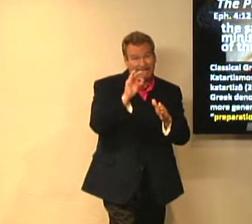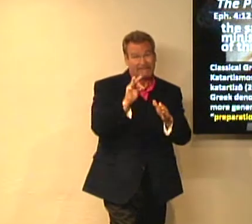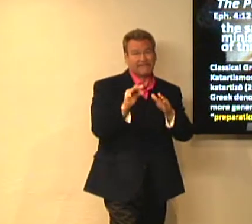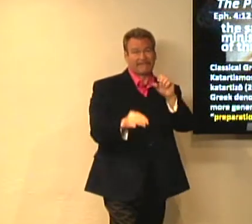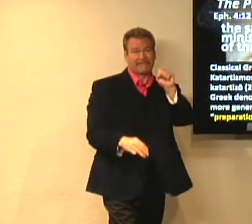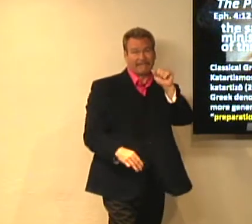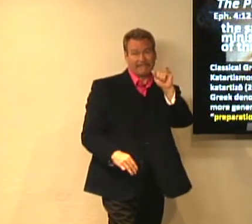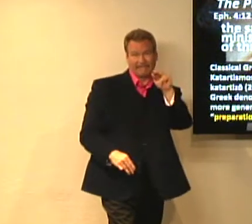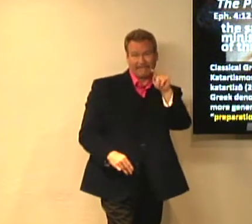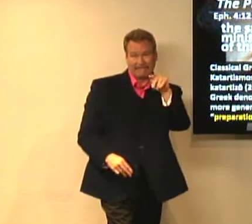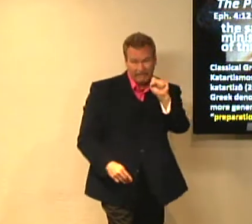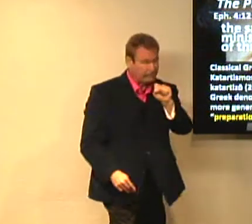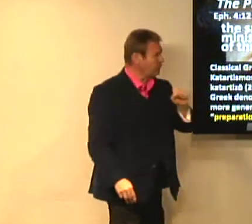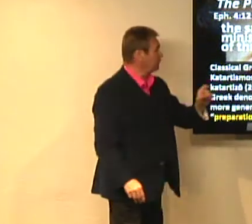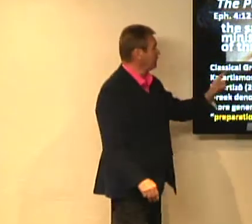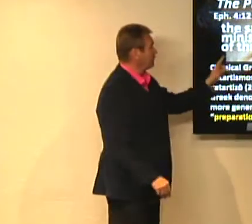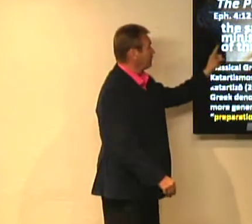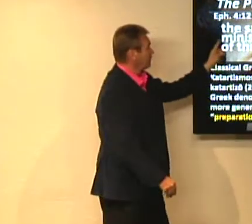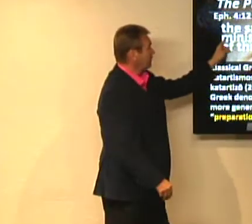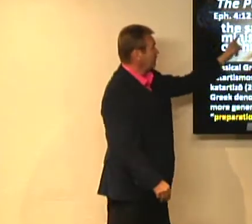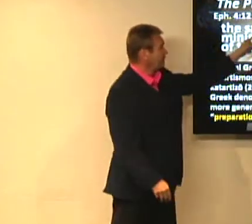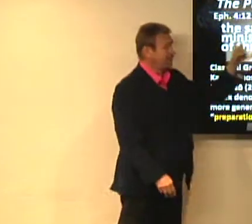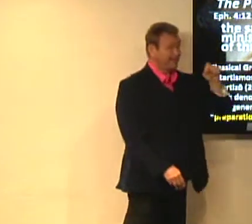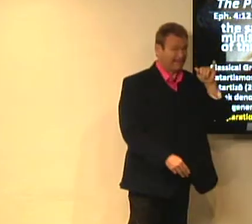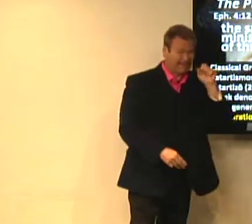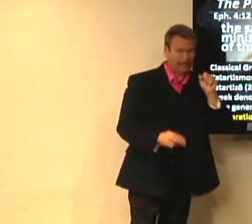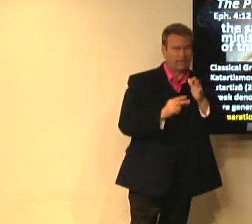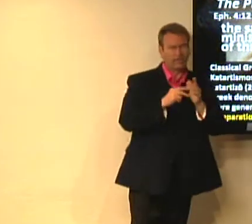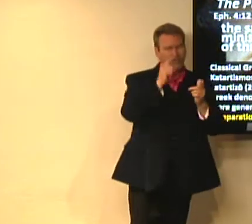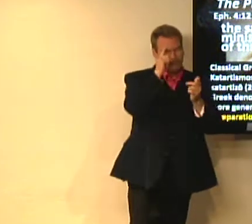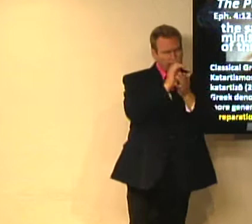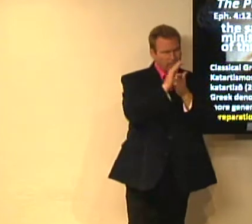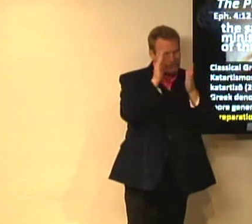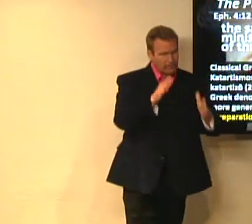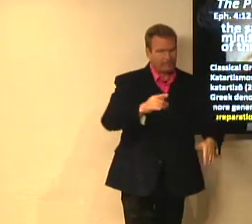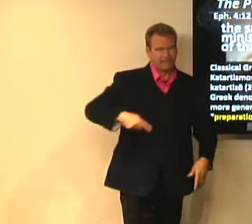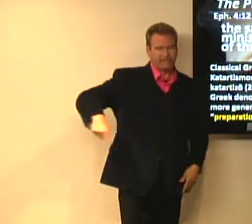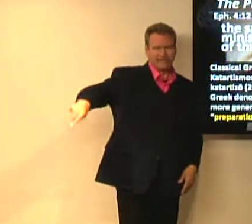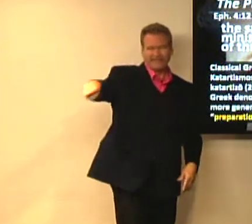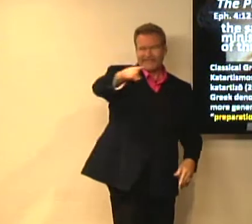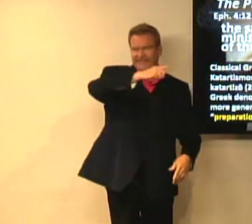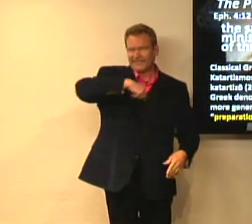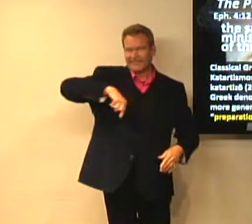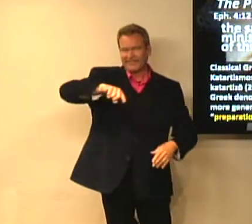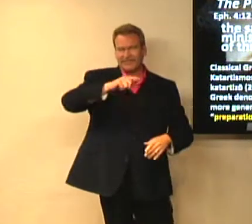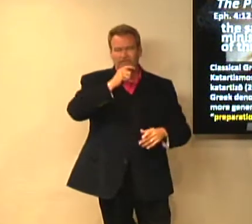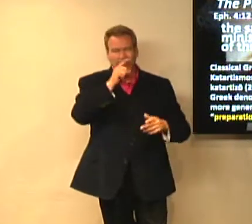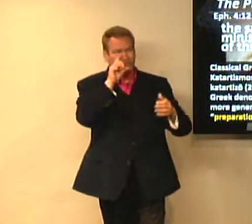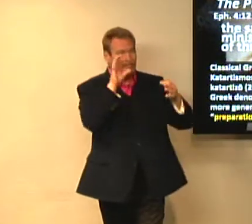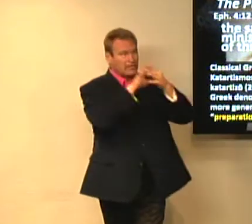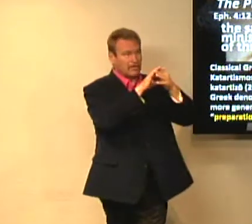See, the equipping is a process for the work and the ministry, for the believers.